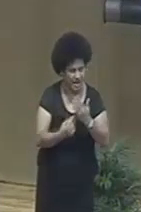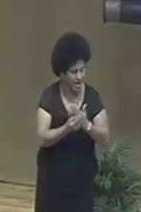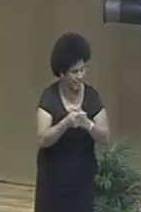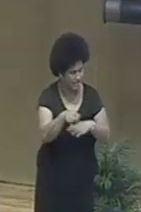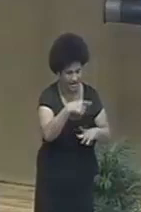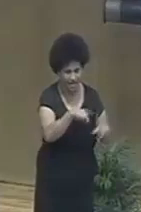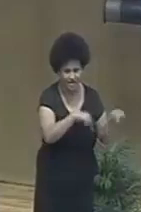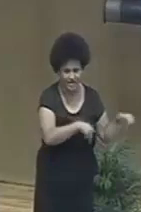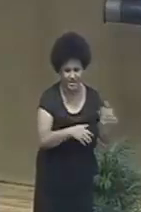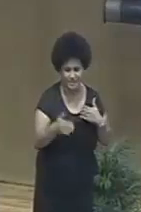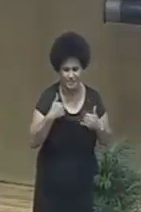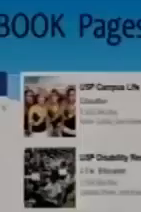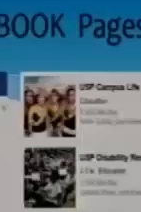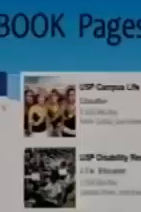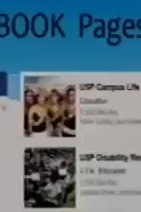campus.